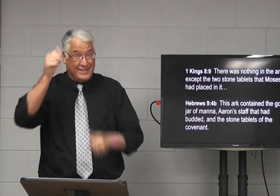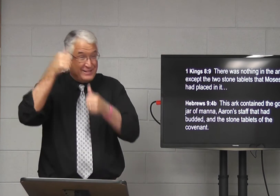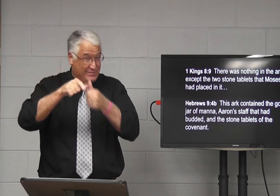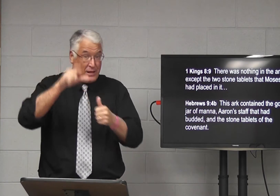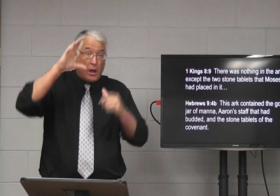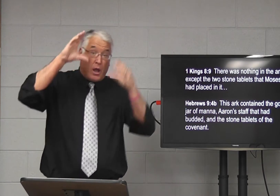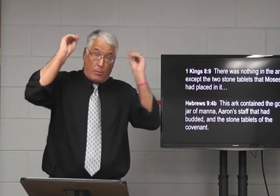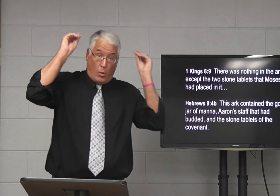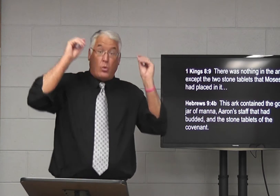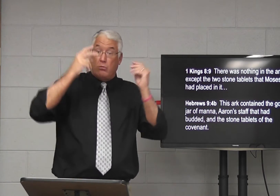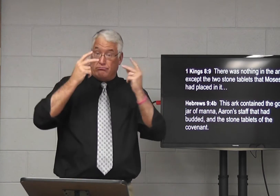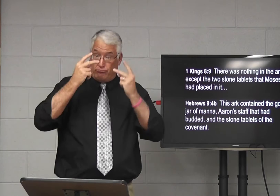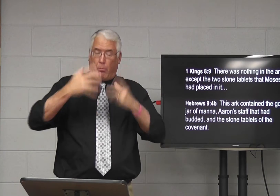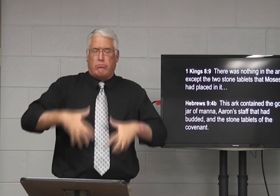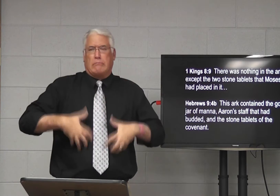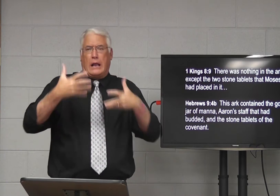when they were waiting for Moses to return,